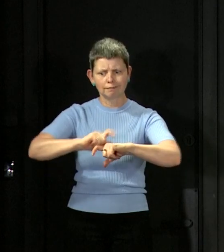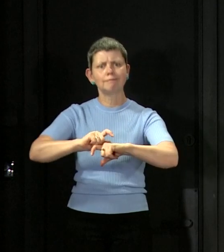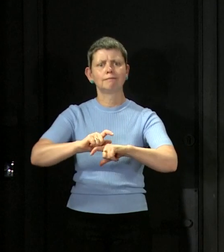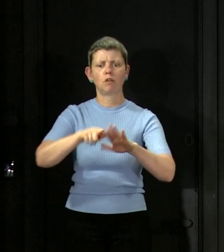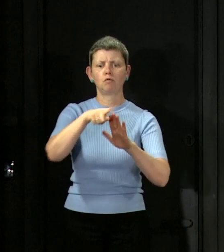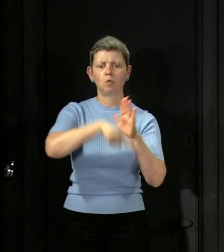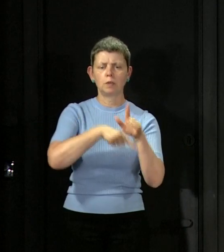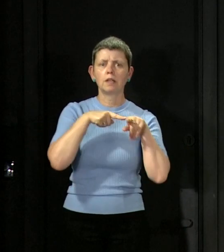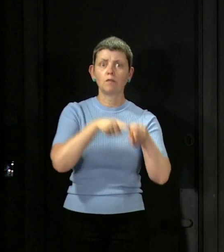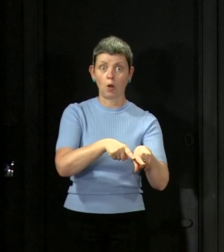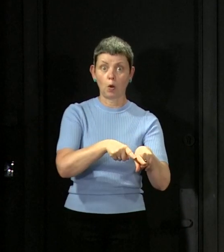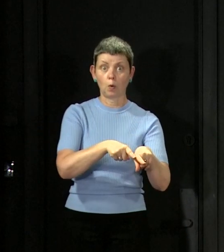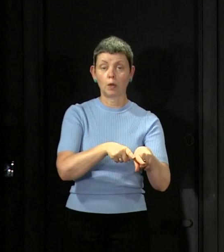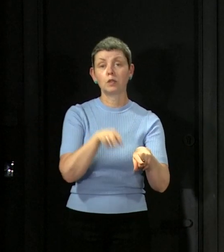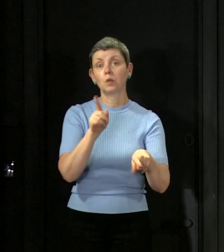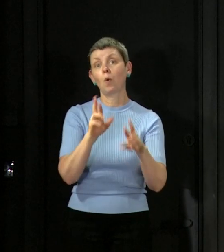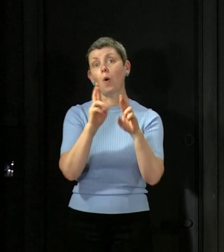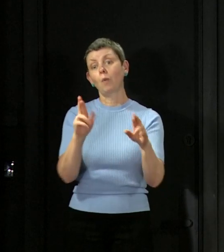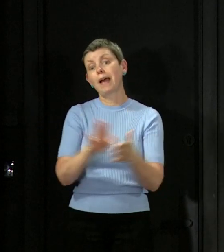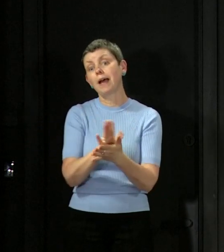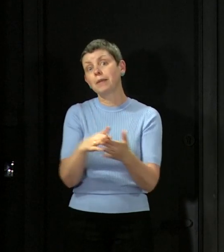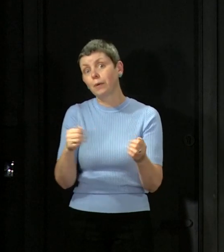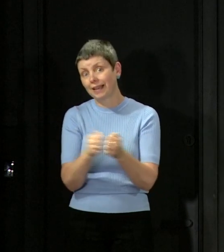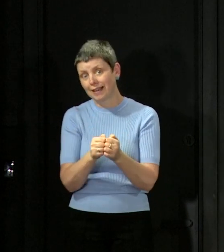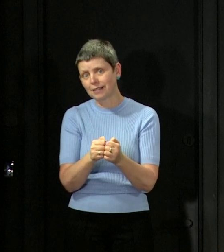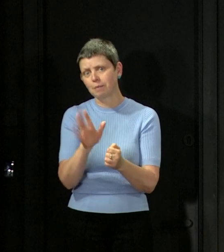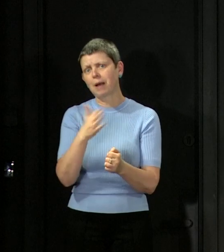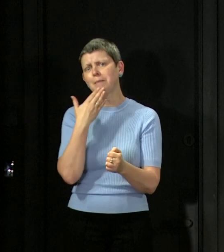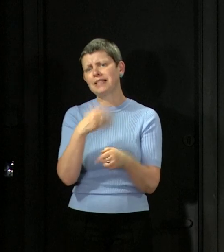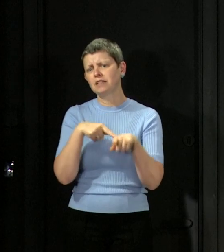a happy weekend this weekend, but stick to the